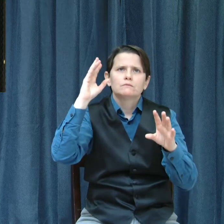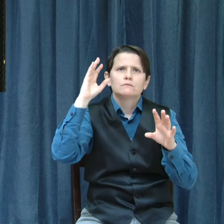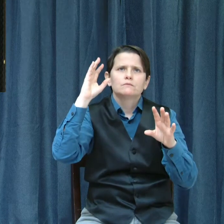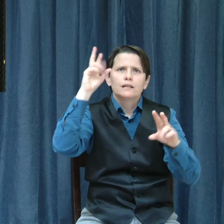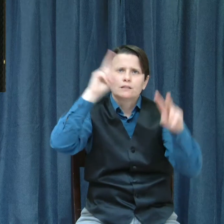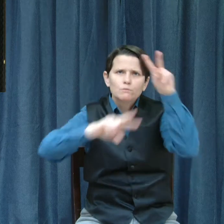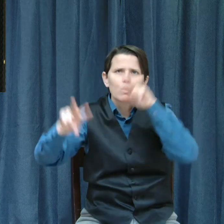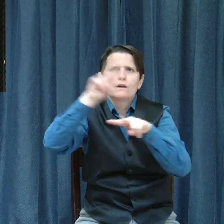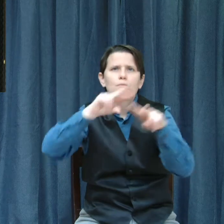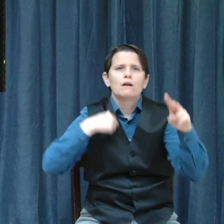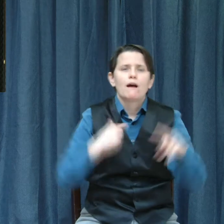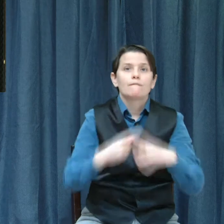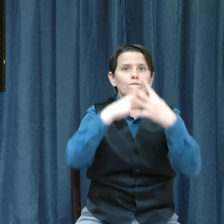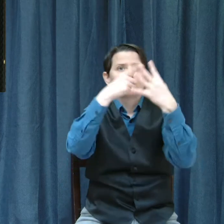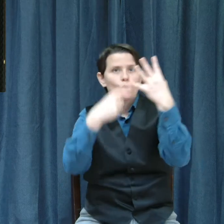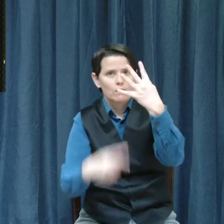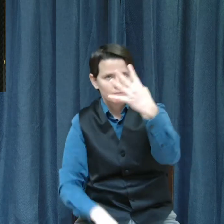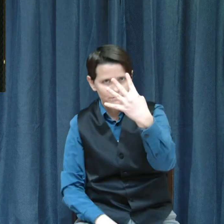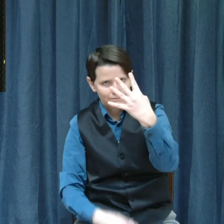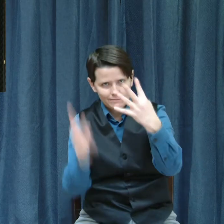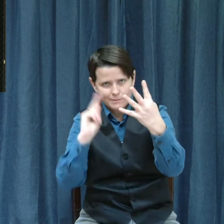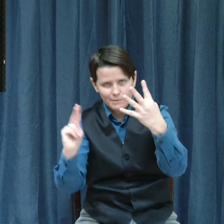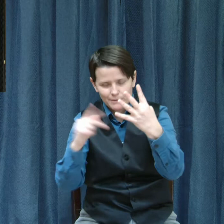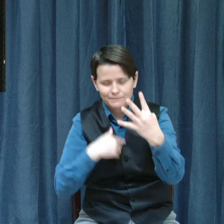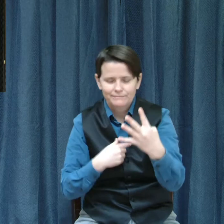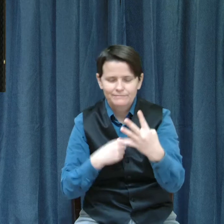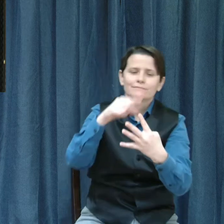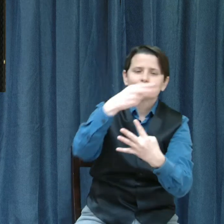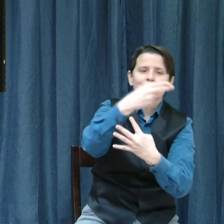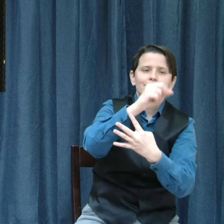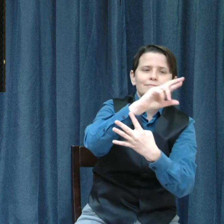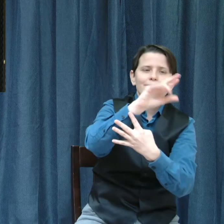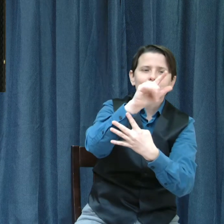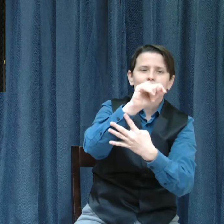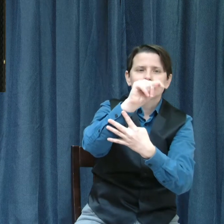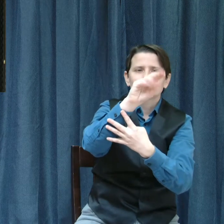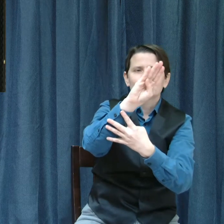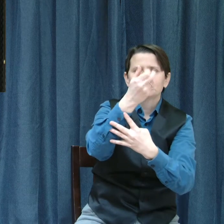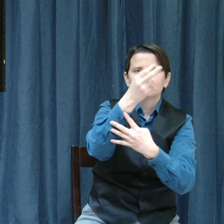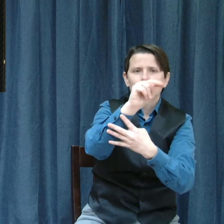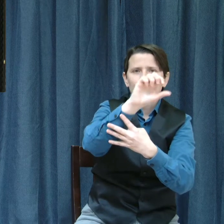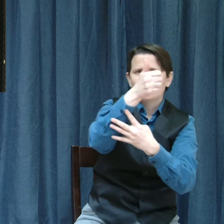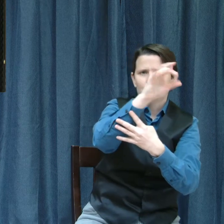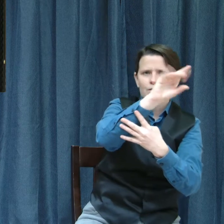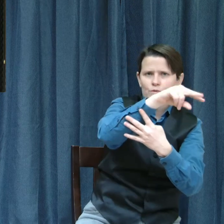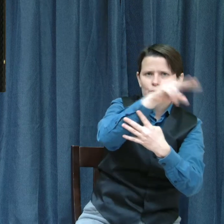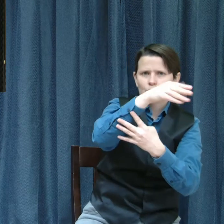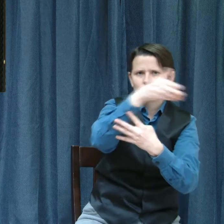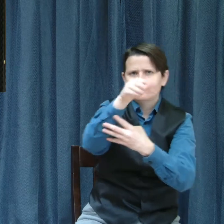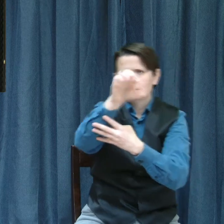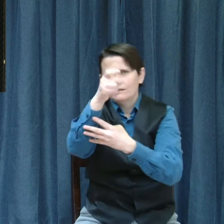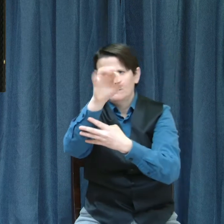time. Harriet Tubman, she lived from 1822 to 1913. Think about that for a minute.